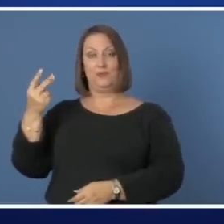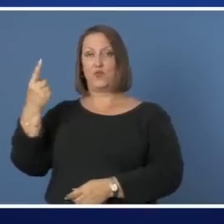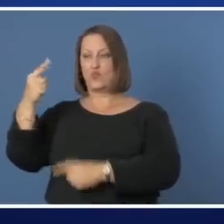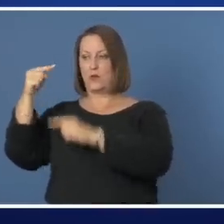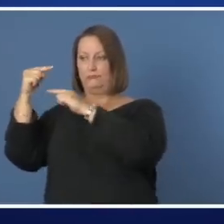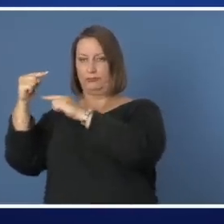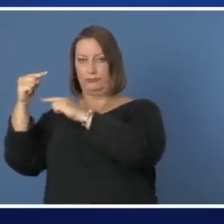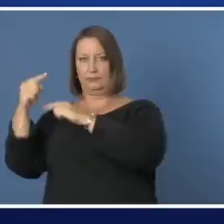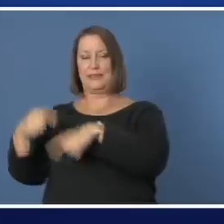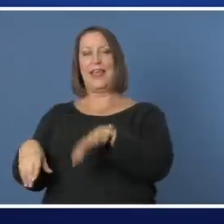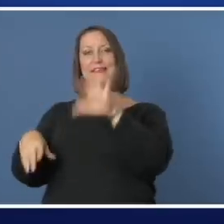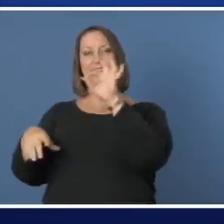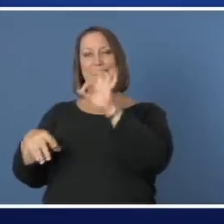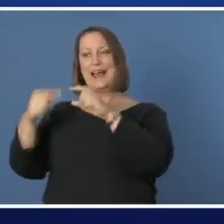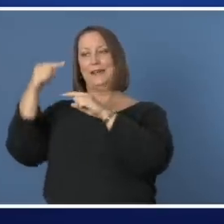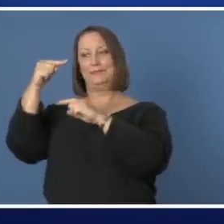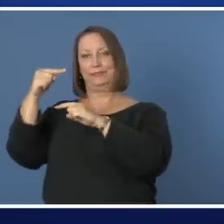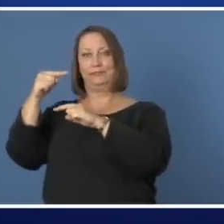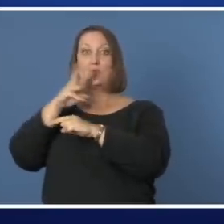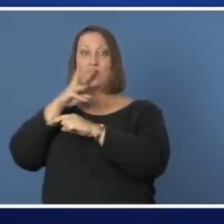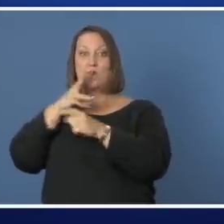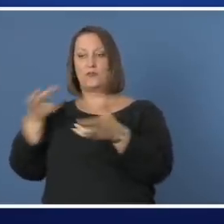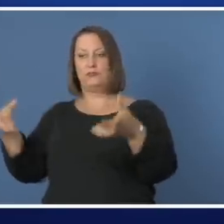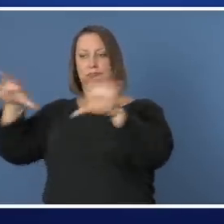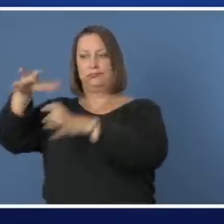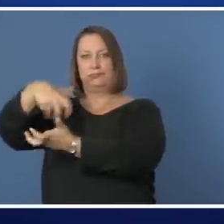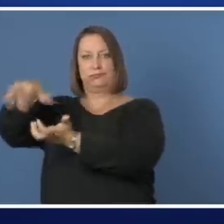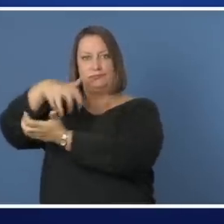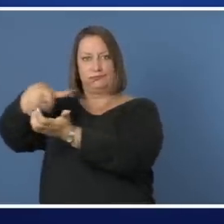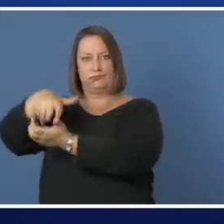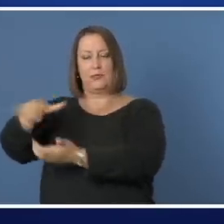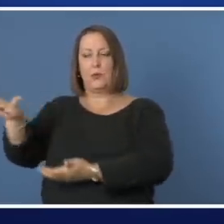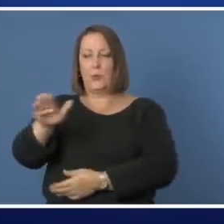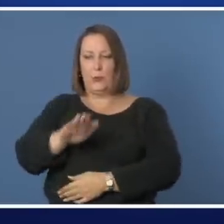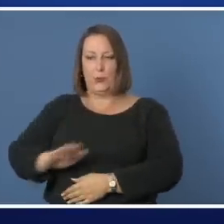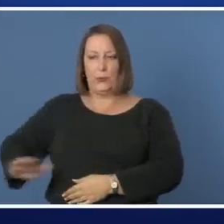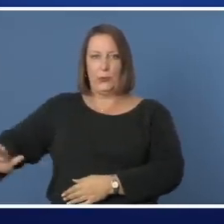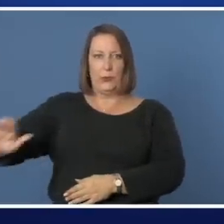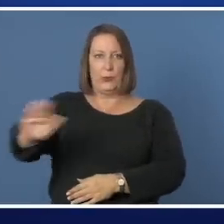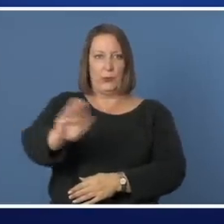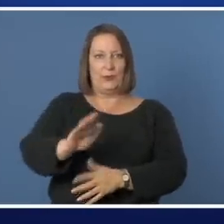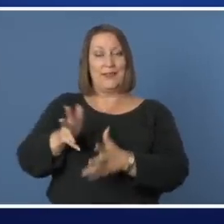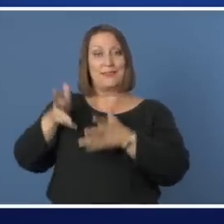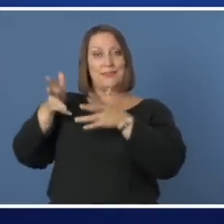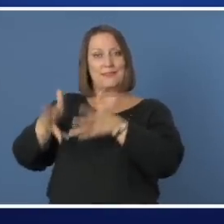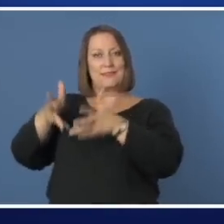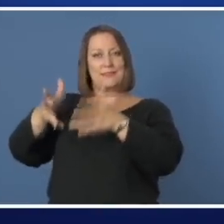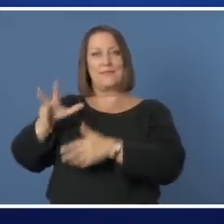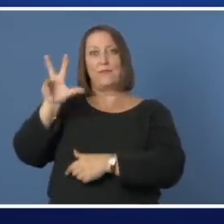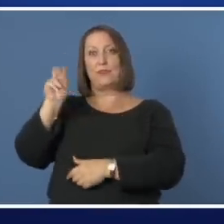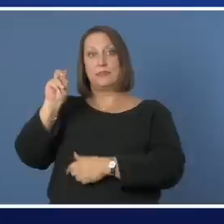or standard hospital grade disinfectant for cleaning surfaces